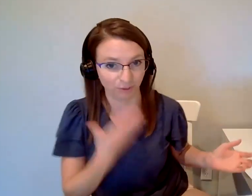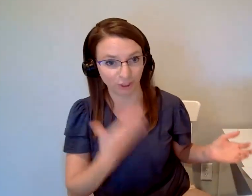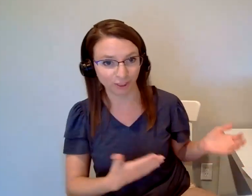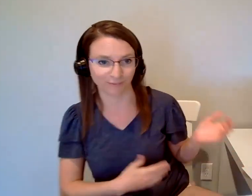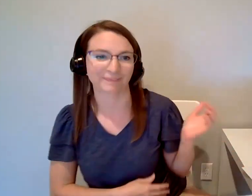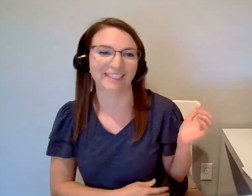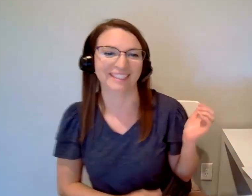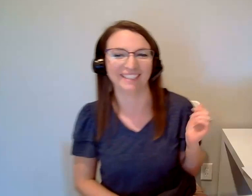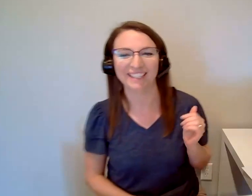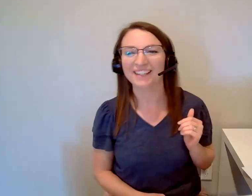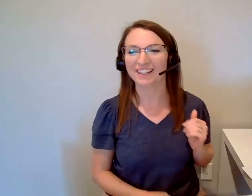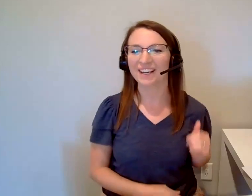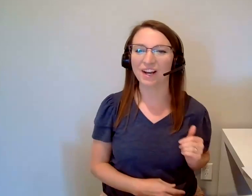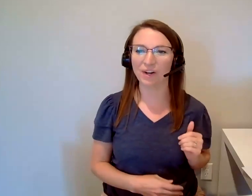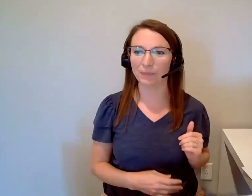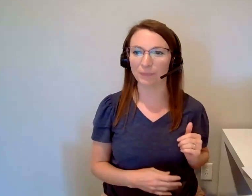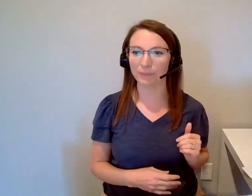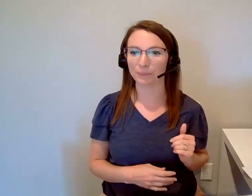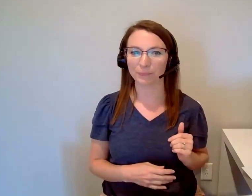very good. um,